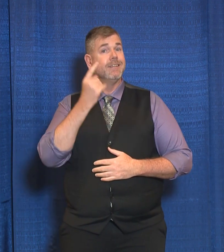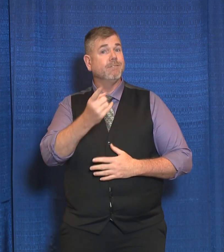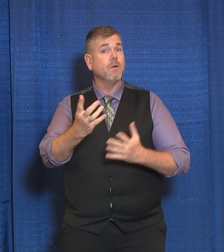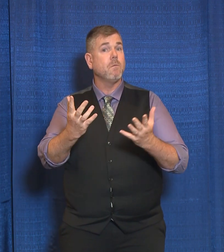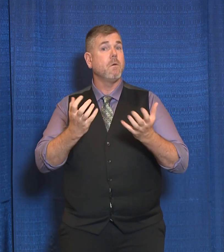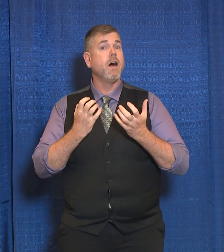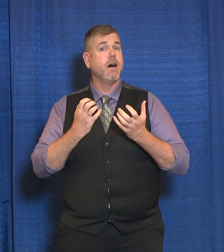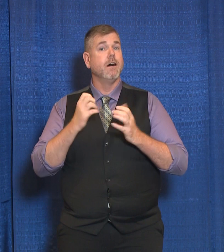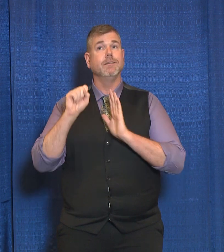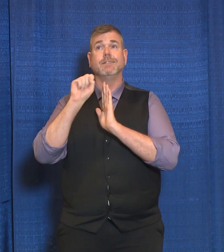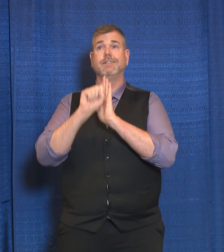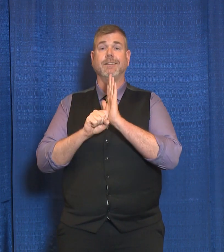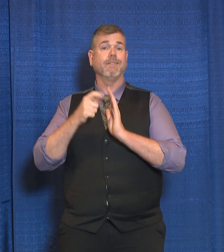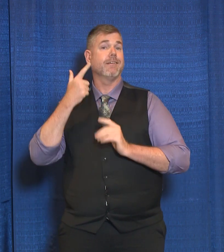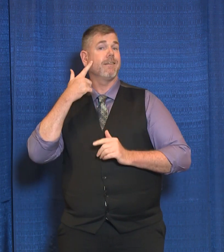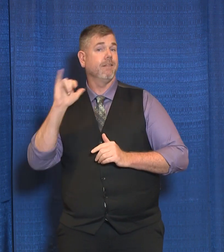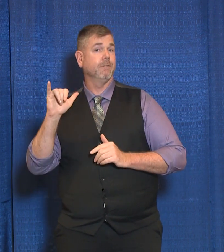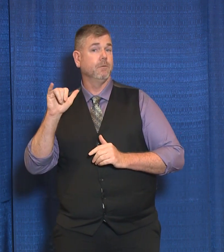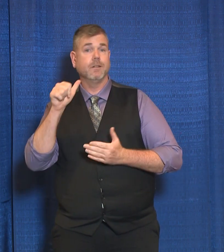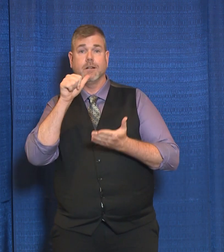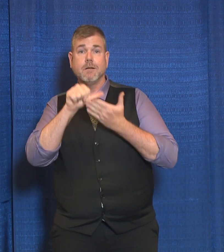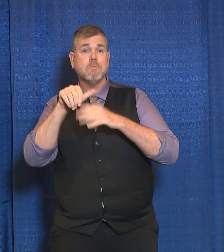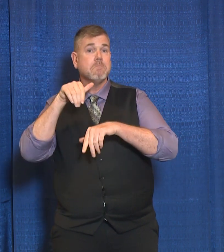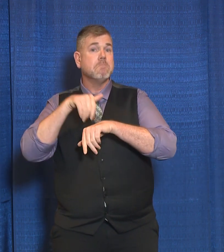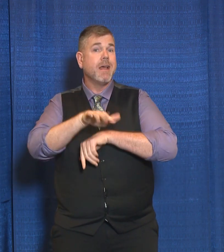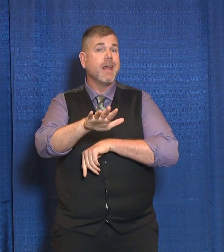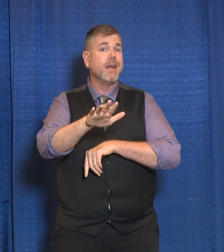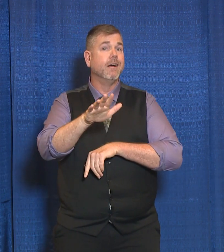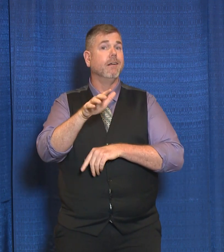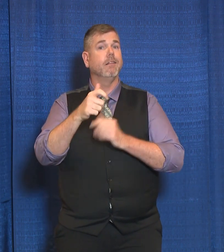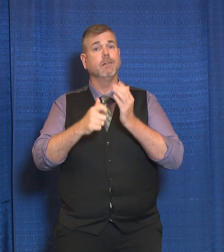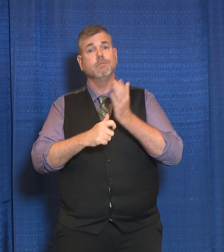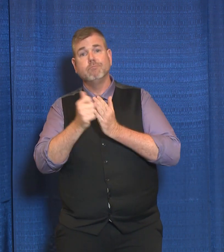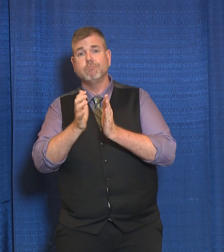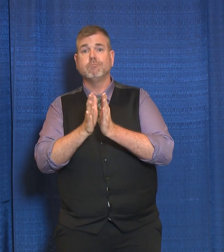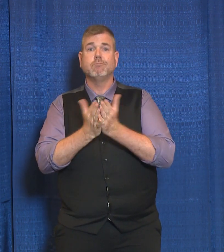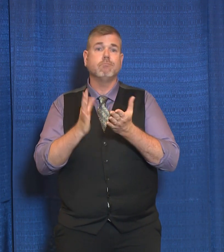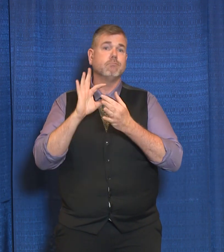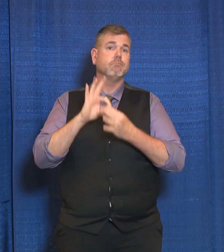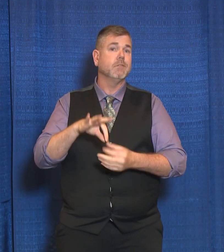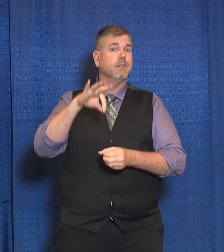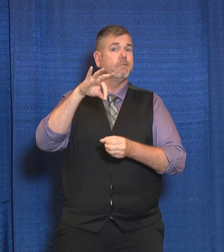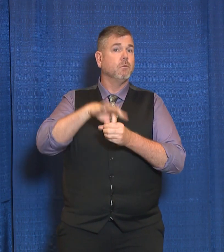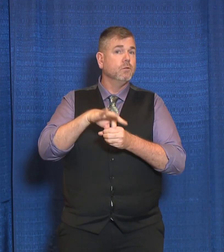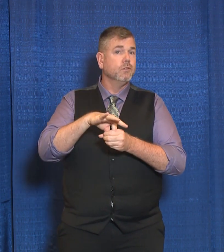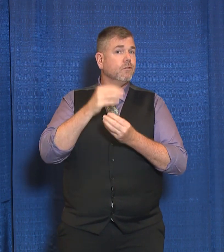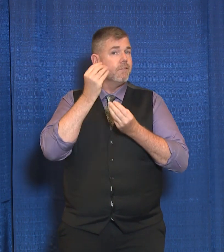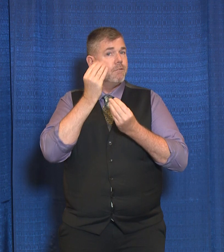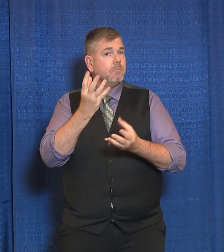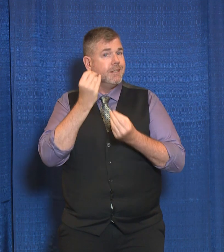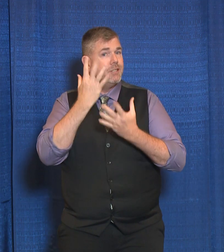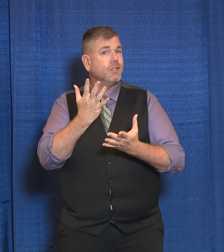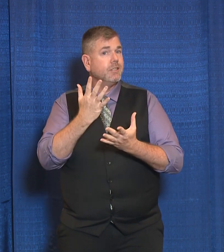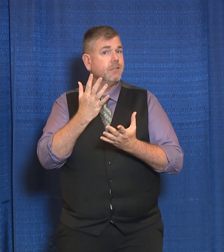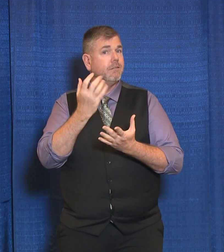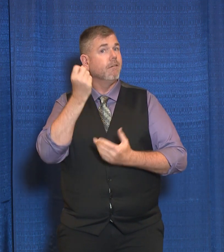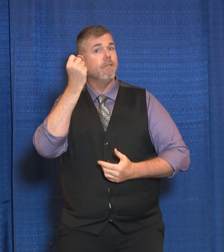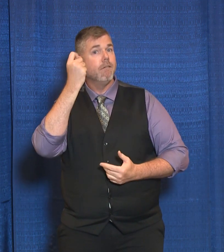If you would like to receive election materials in a language other than English, you should select your language preference here.